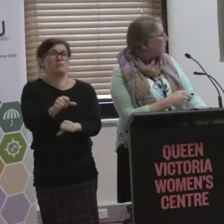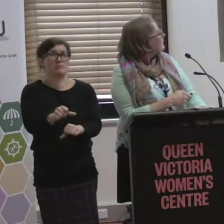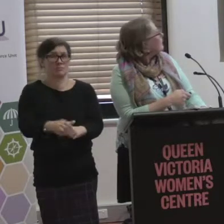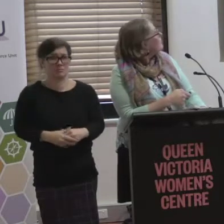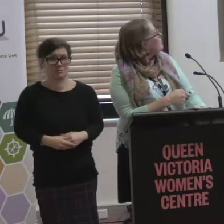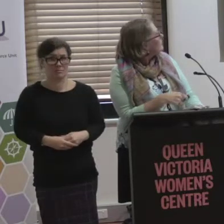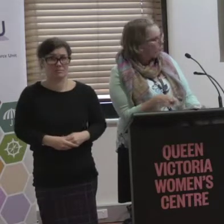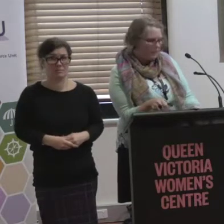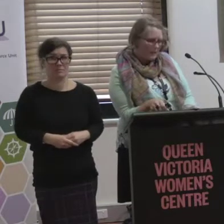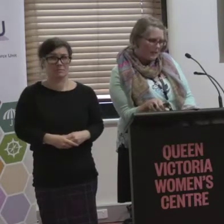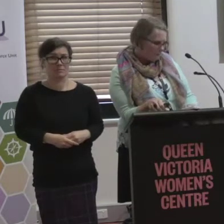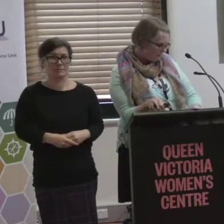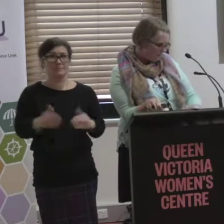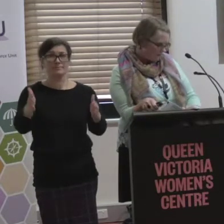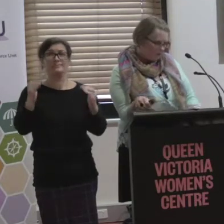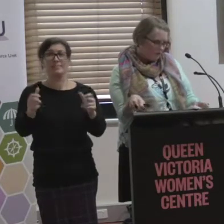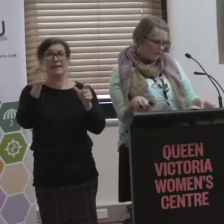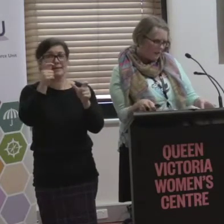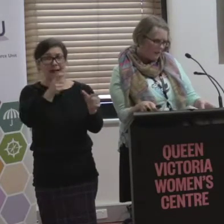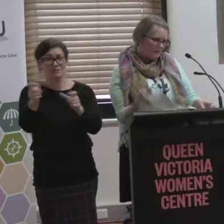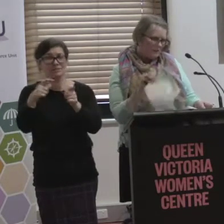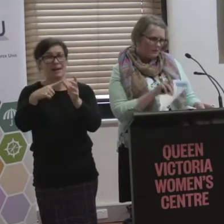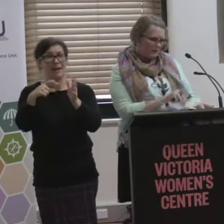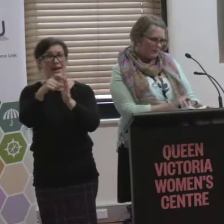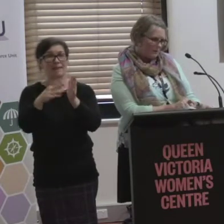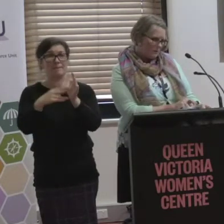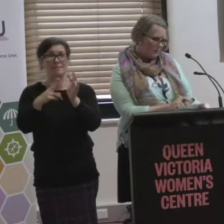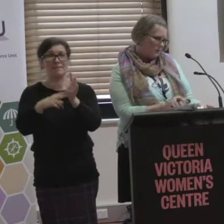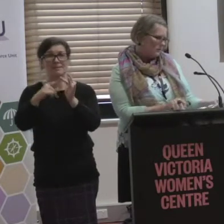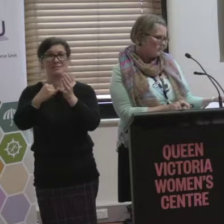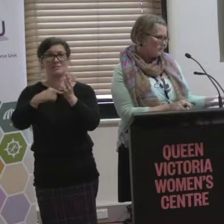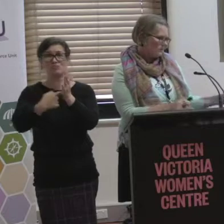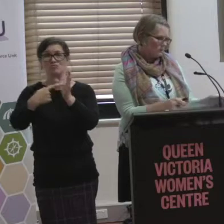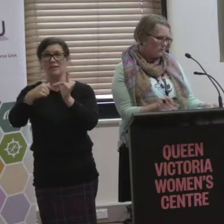Okay, so now we'll move on to the Guardianship Administration Act.